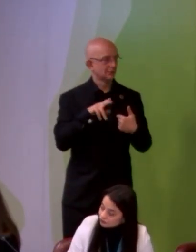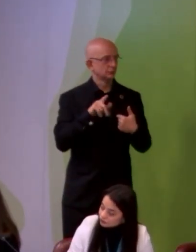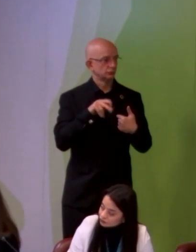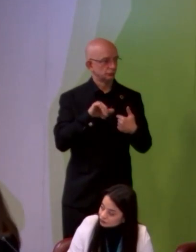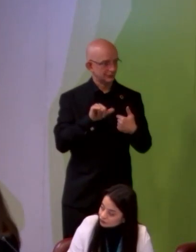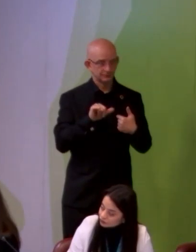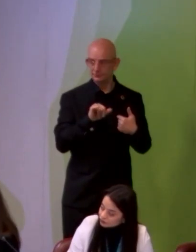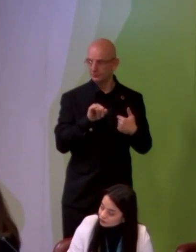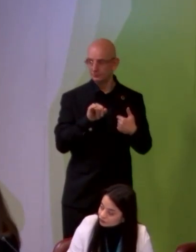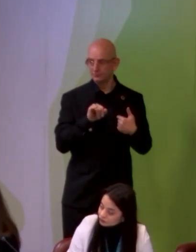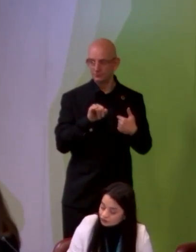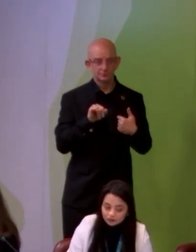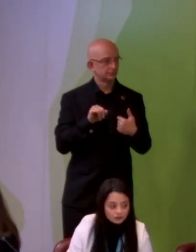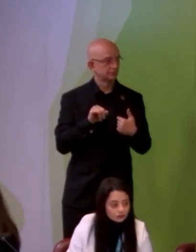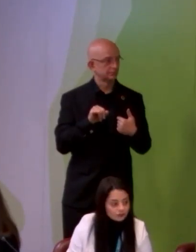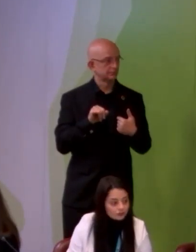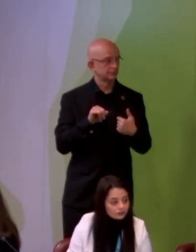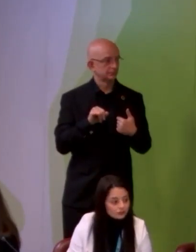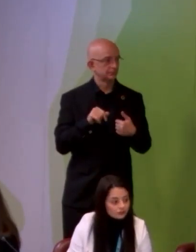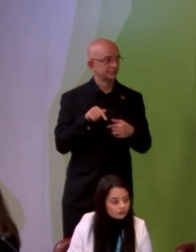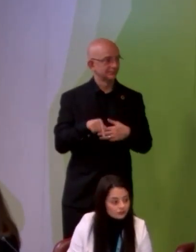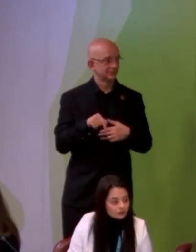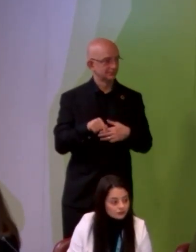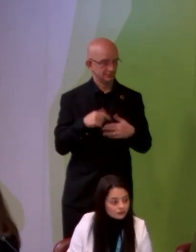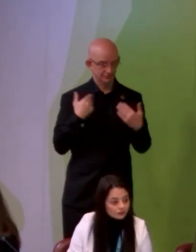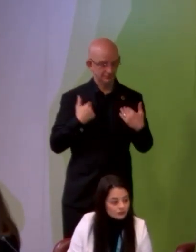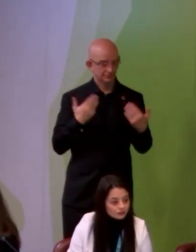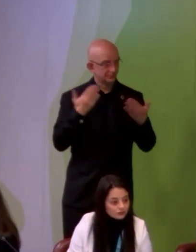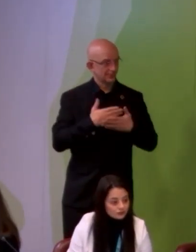year, wearing also a black suit and a striped shirt.